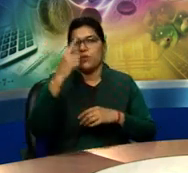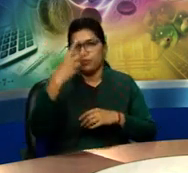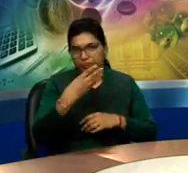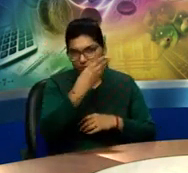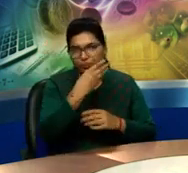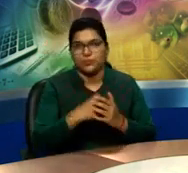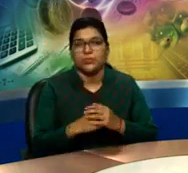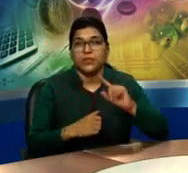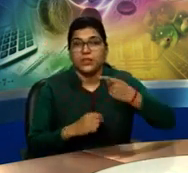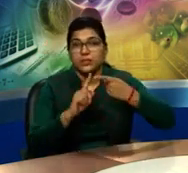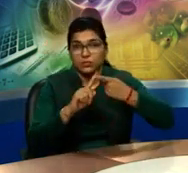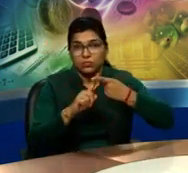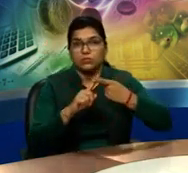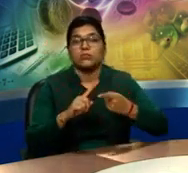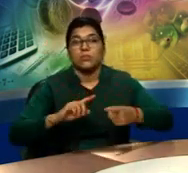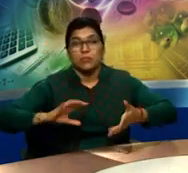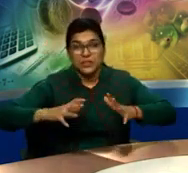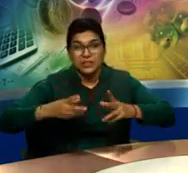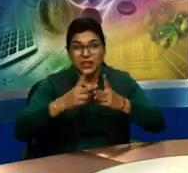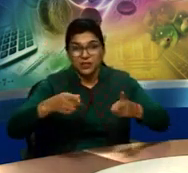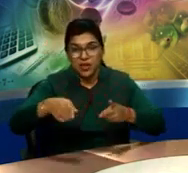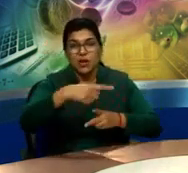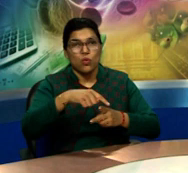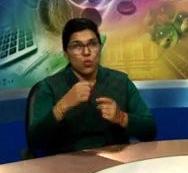having inadequate knowledge and skill